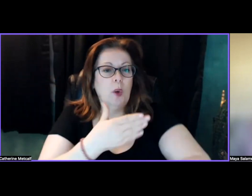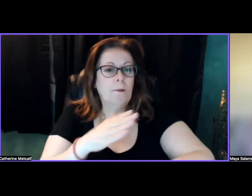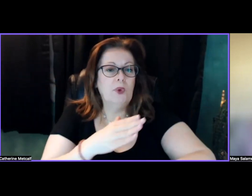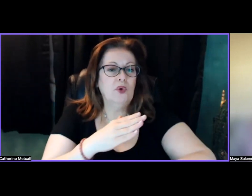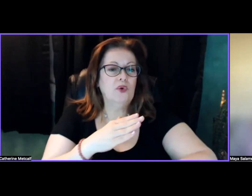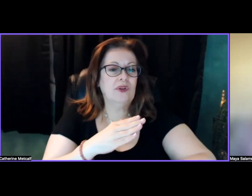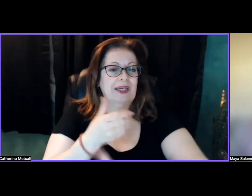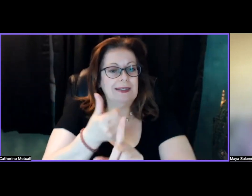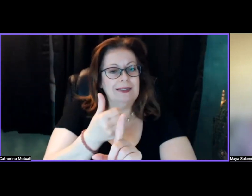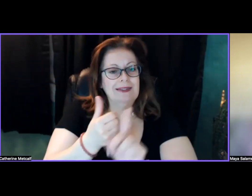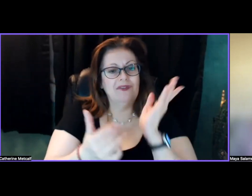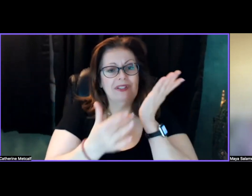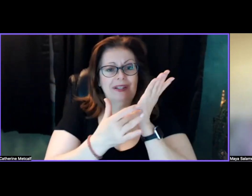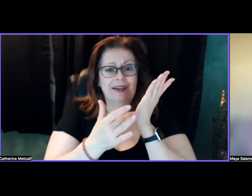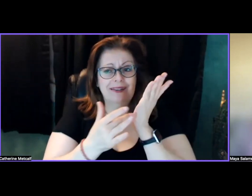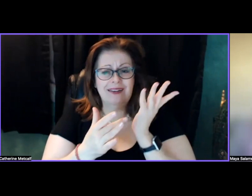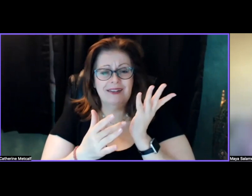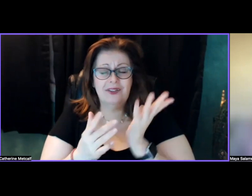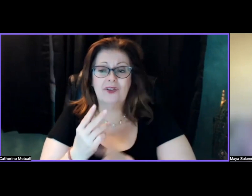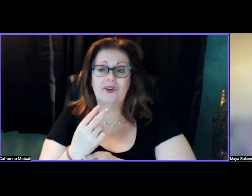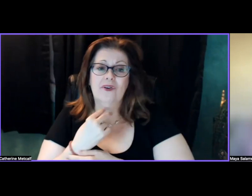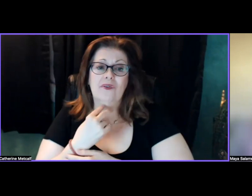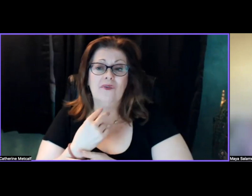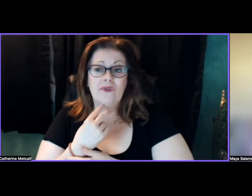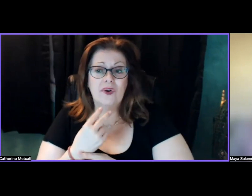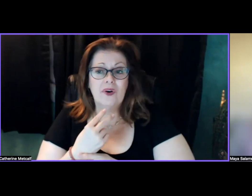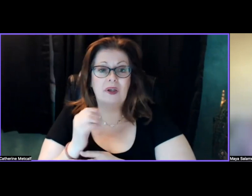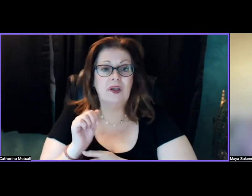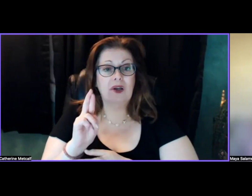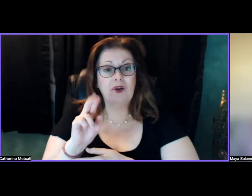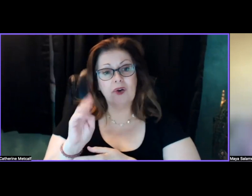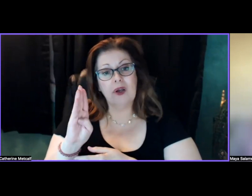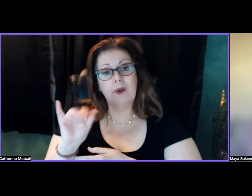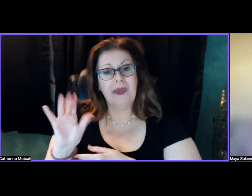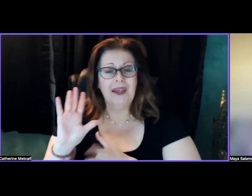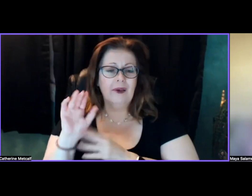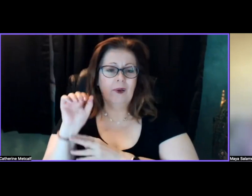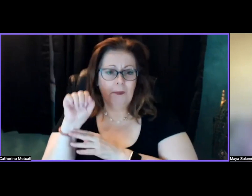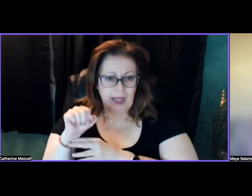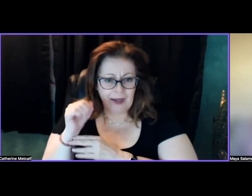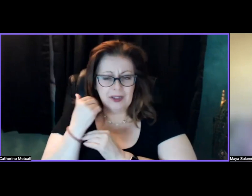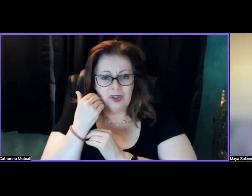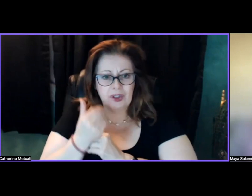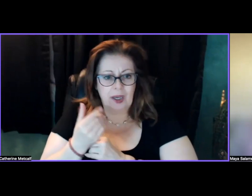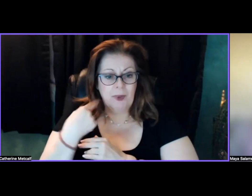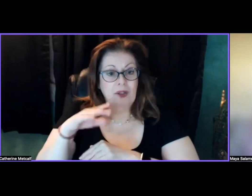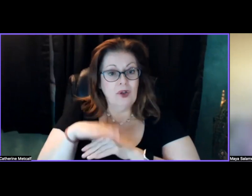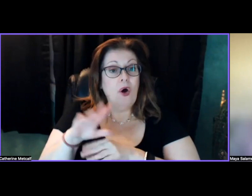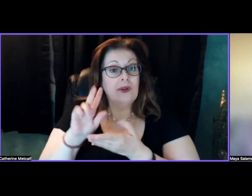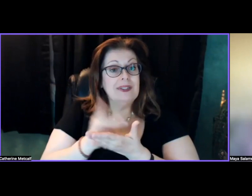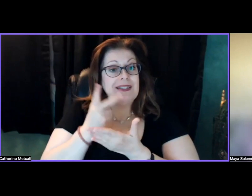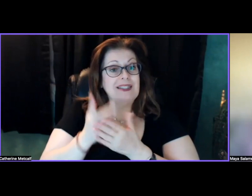the headline from my marrow. Her voice iridescent, my Arabic like me bent and arching, us on the kitchen floor reciting my stomach.